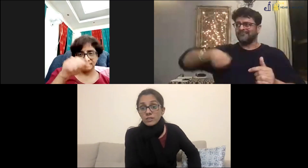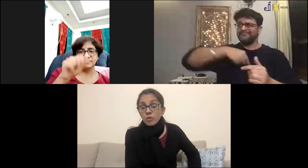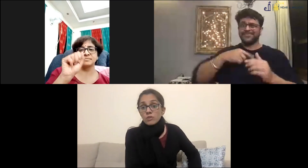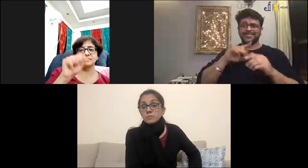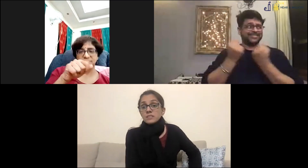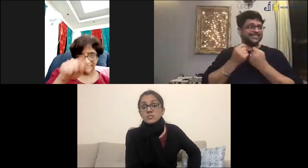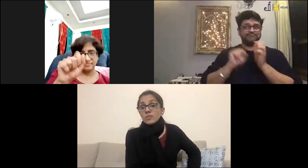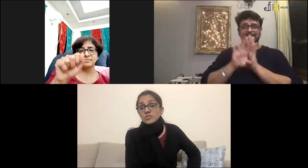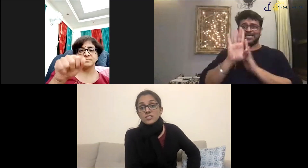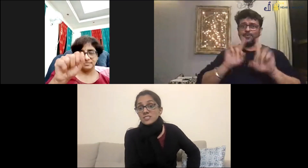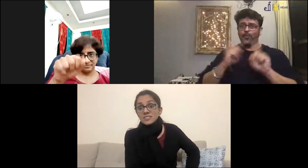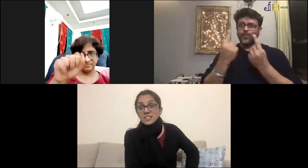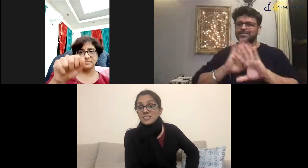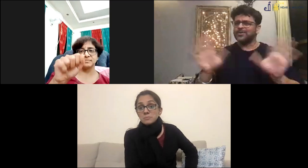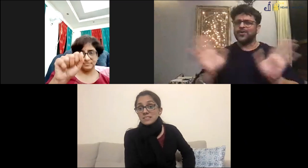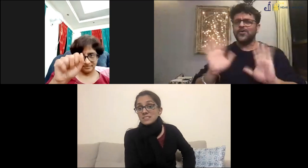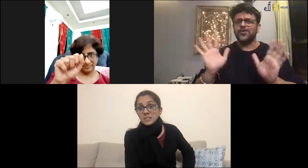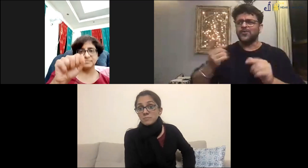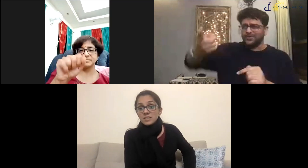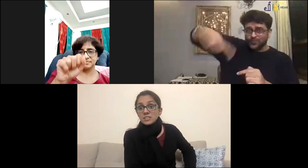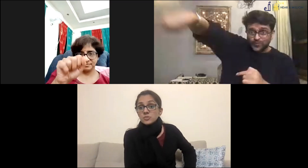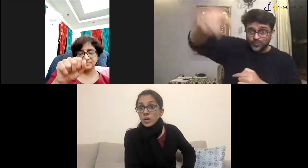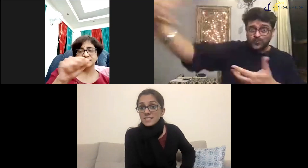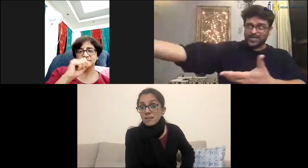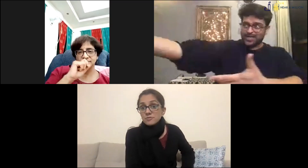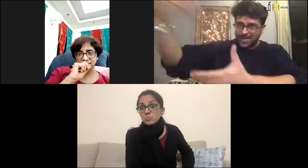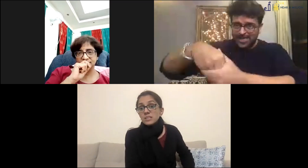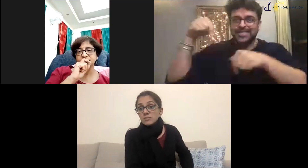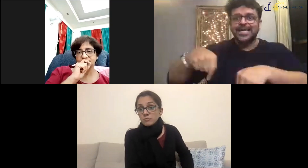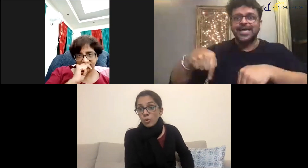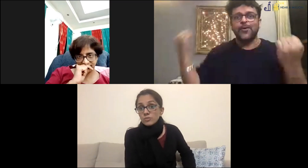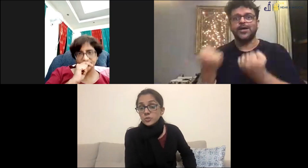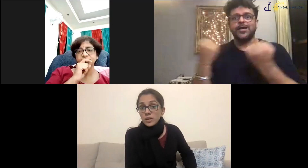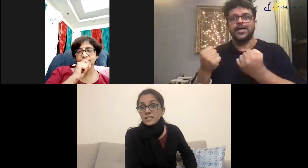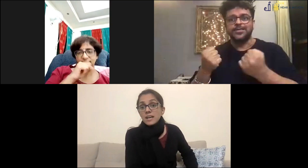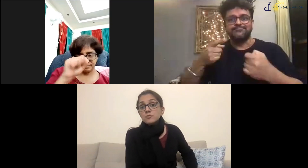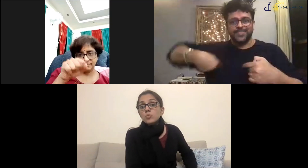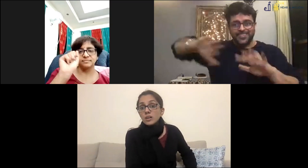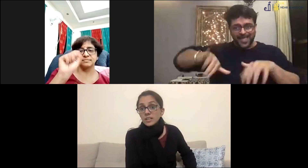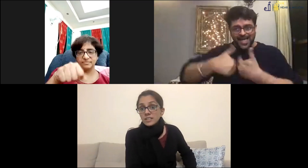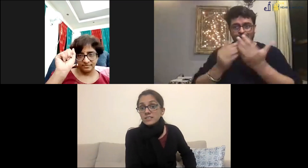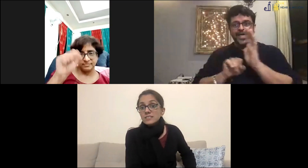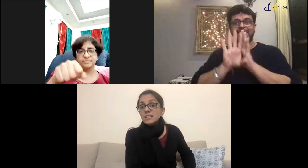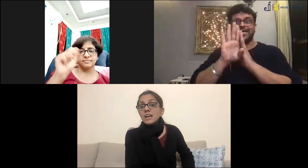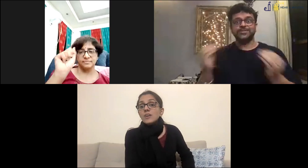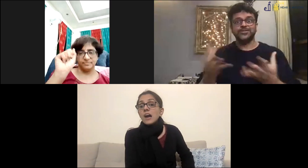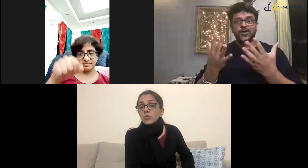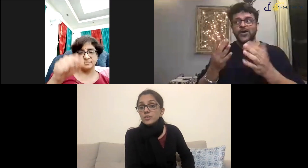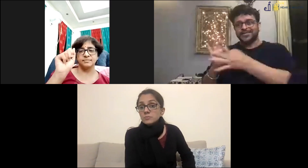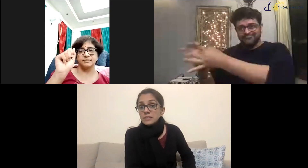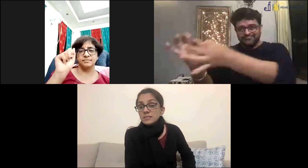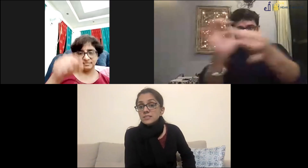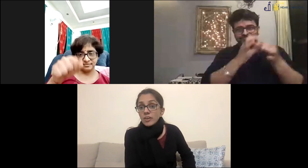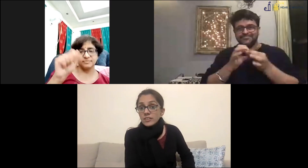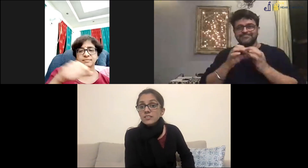your involvement, not just the Here a Million team. You guys have to be involved, you guys have to work in this. And how